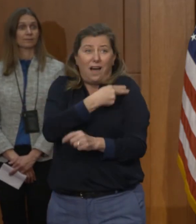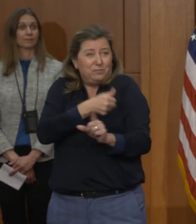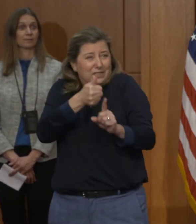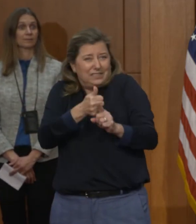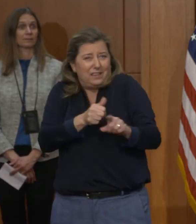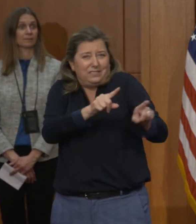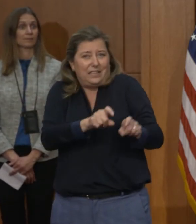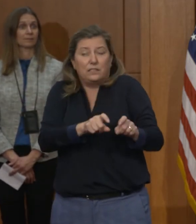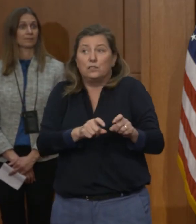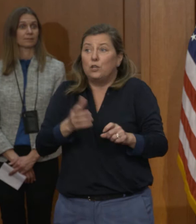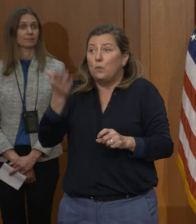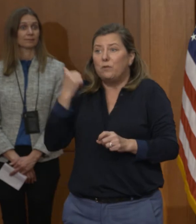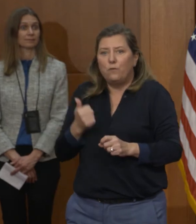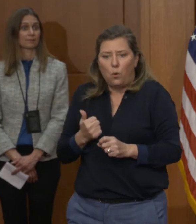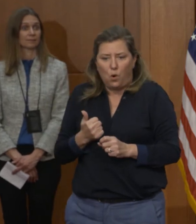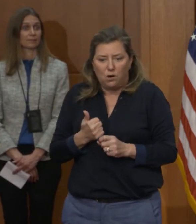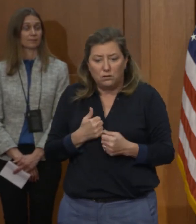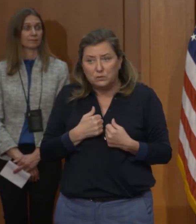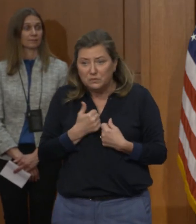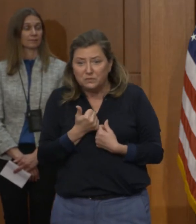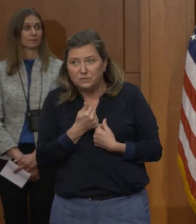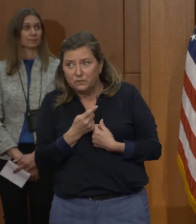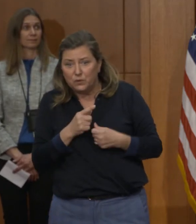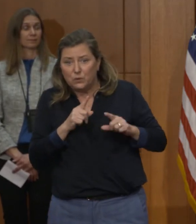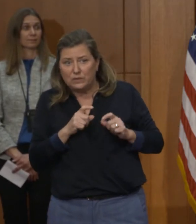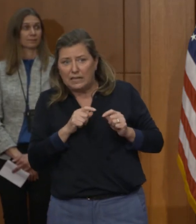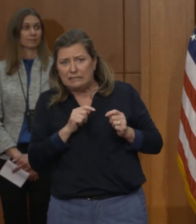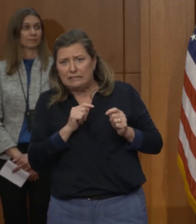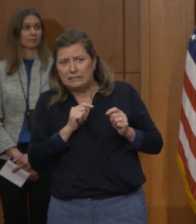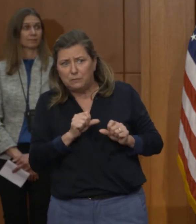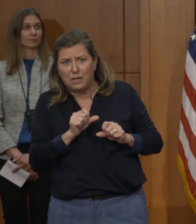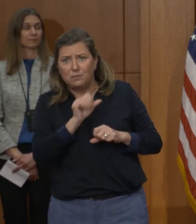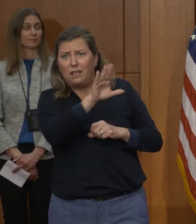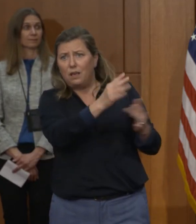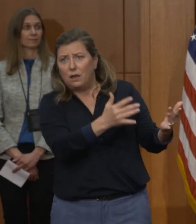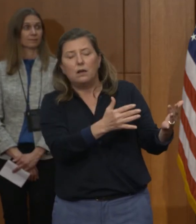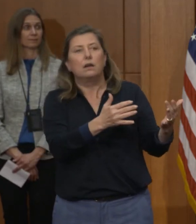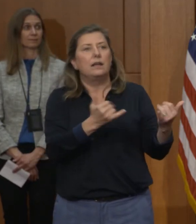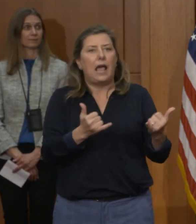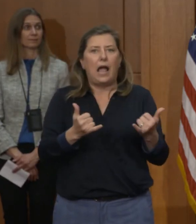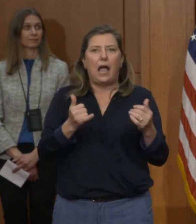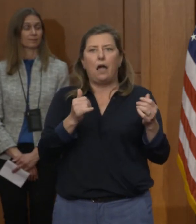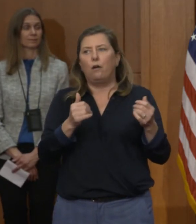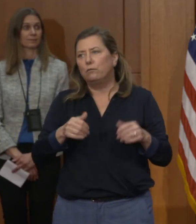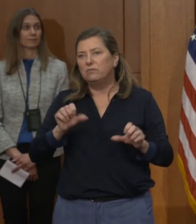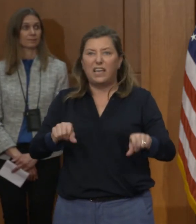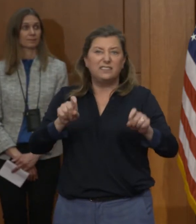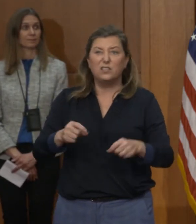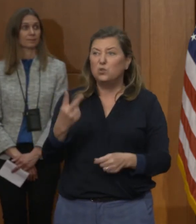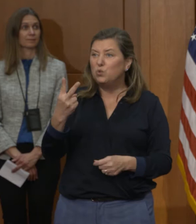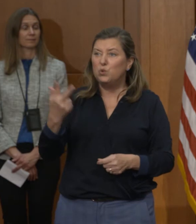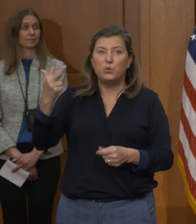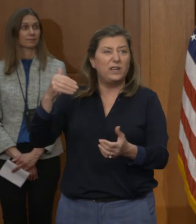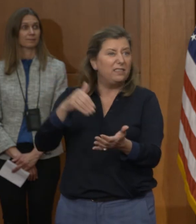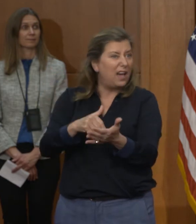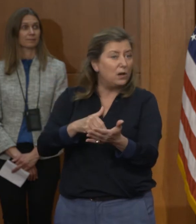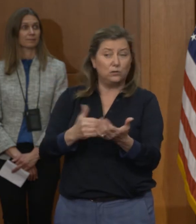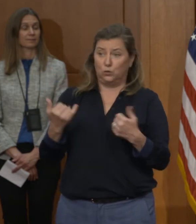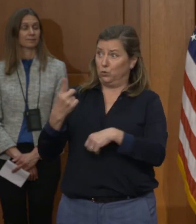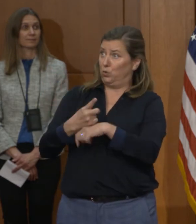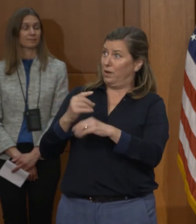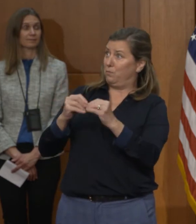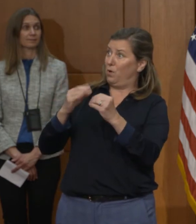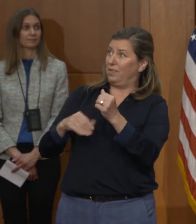so we've gone from just a few test capability to now where we're testing 2,000 to 3,000. Today we've tested